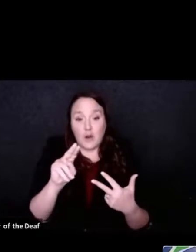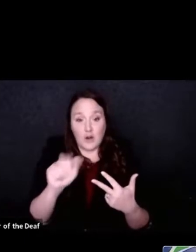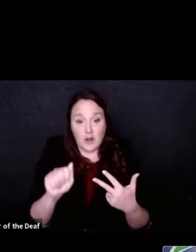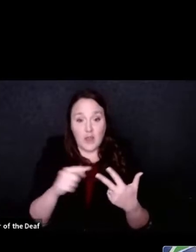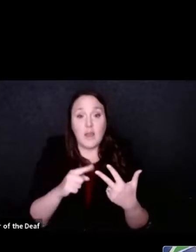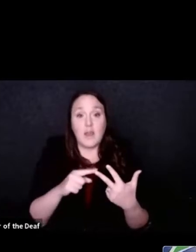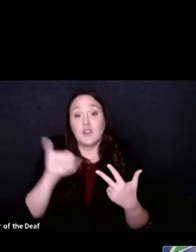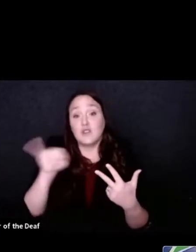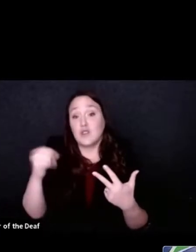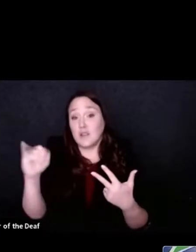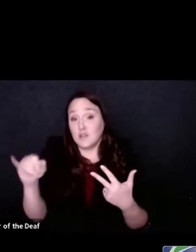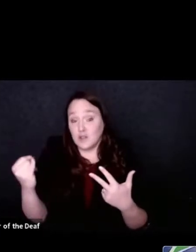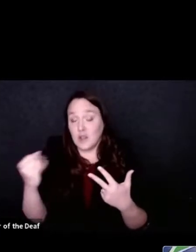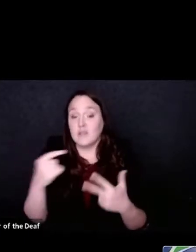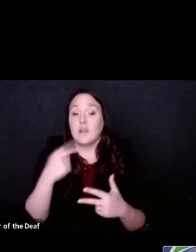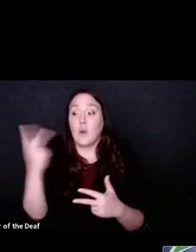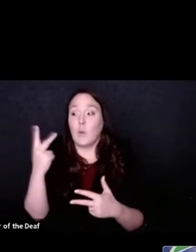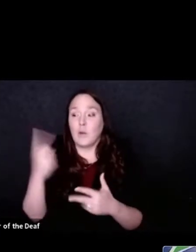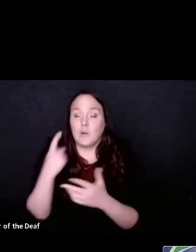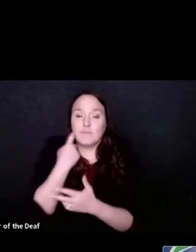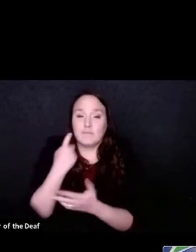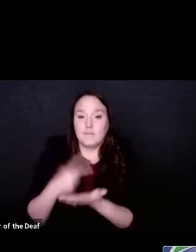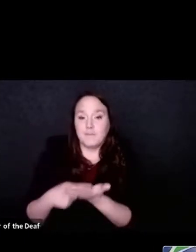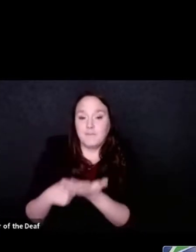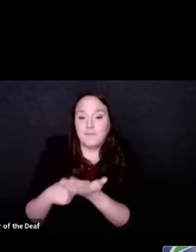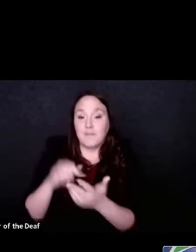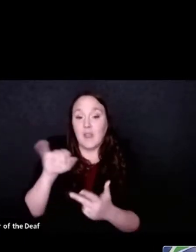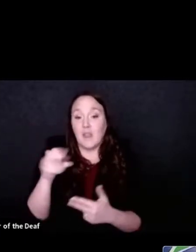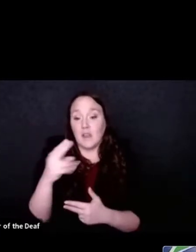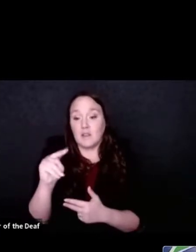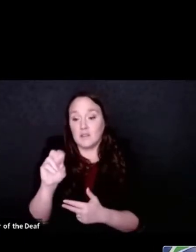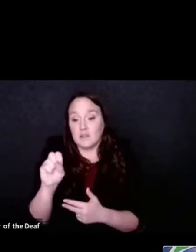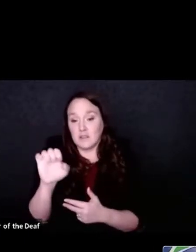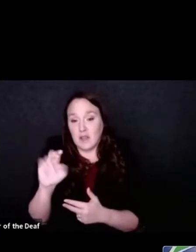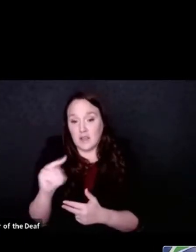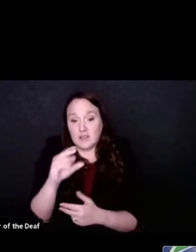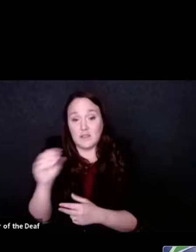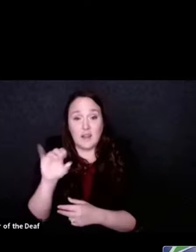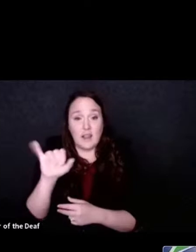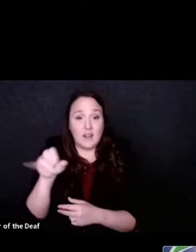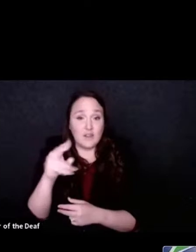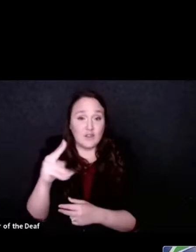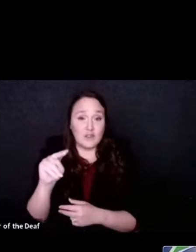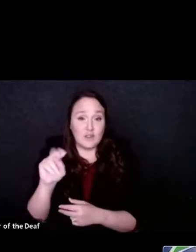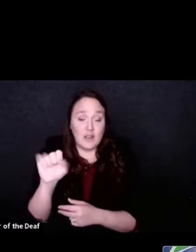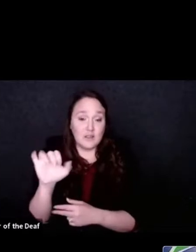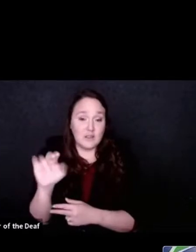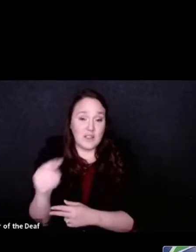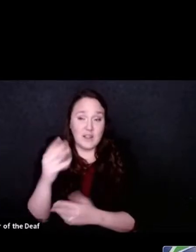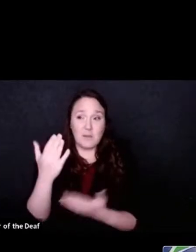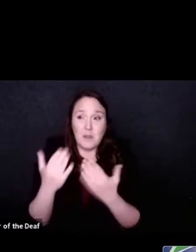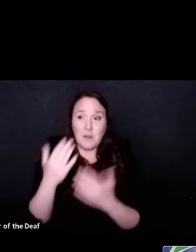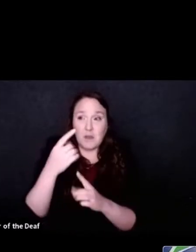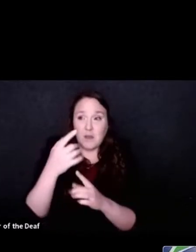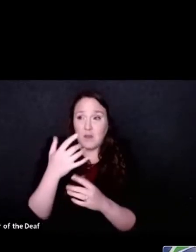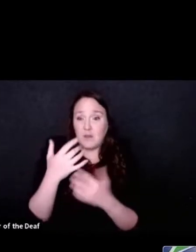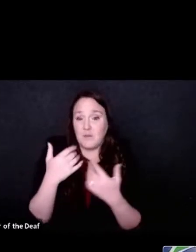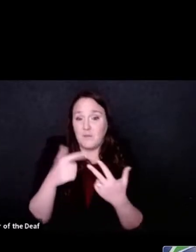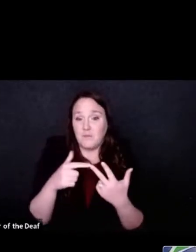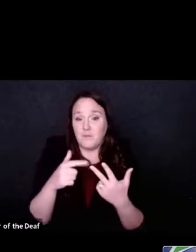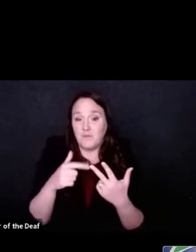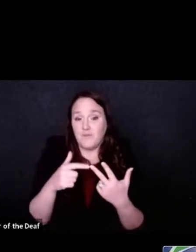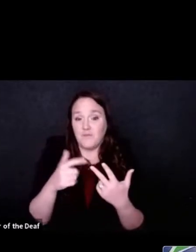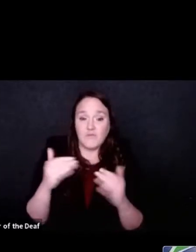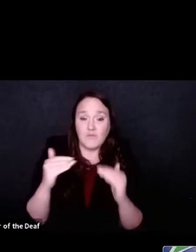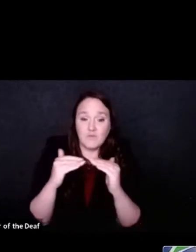probably, Dr. Gray and I were just talking about this as well. Johnson & Johnson availability is probably where we're about a month or two ago with the Pfizer and Moderna.